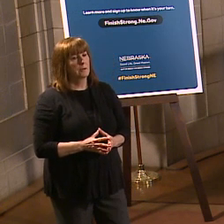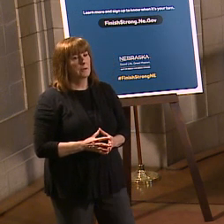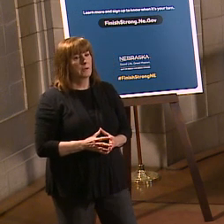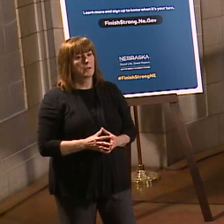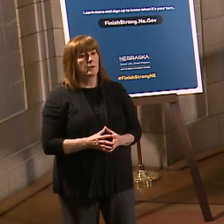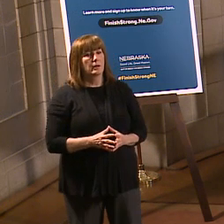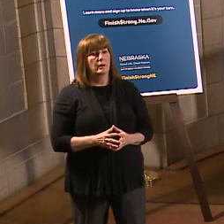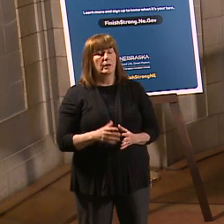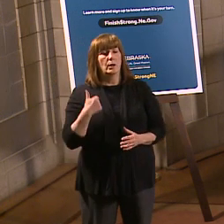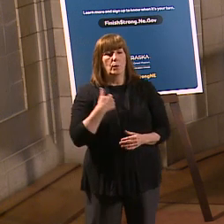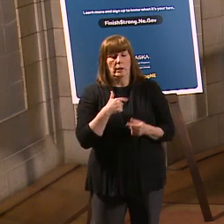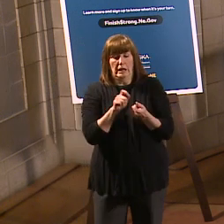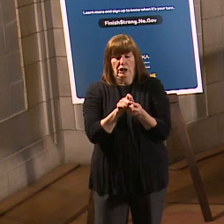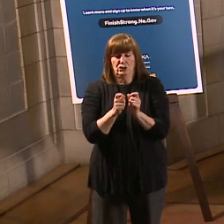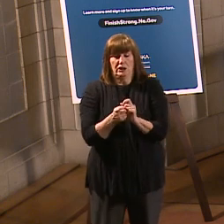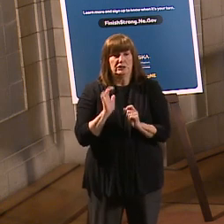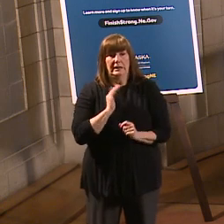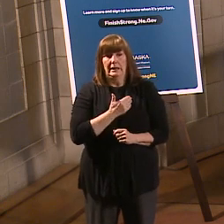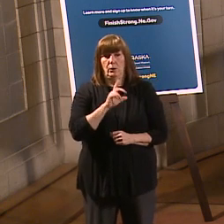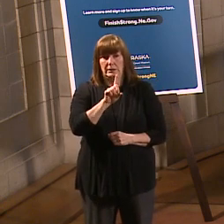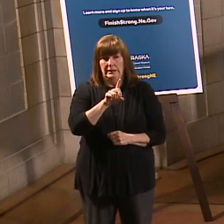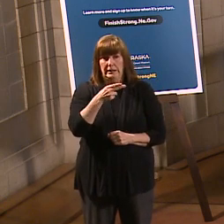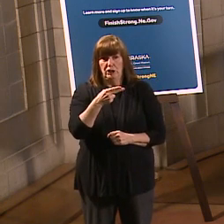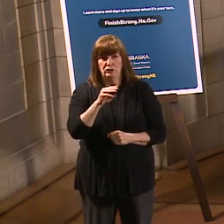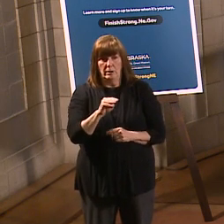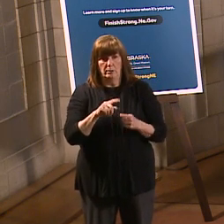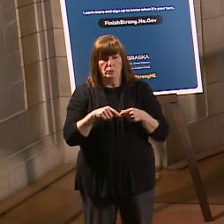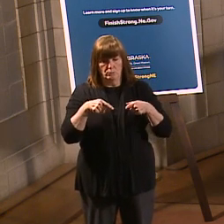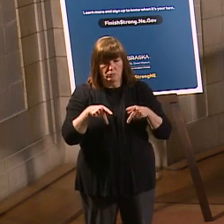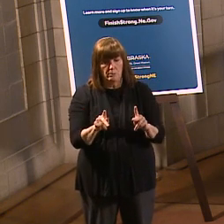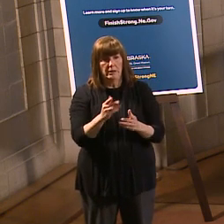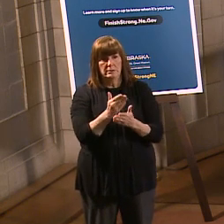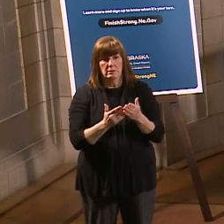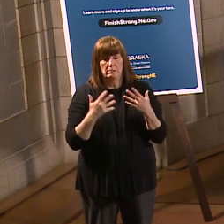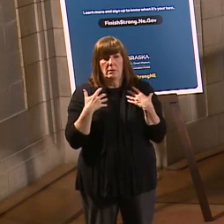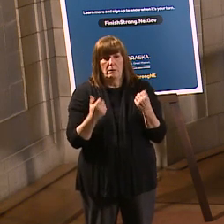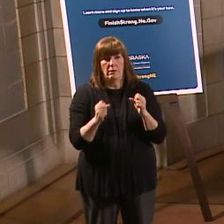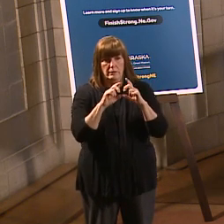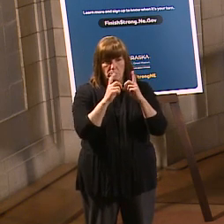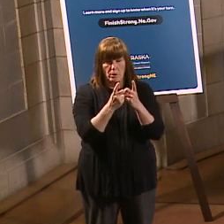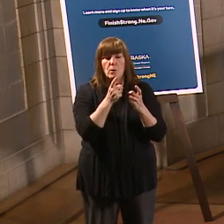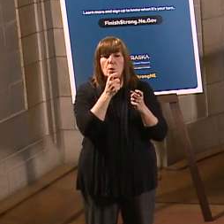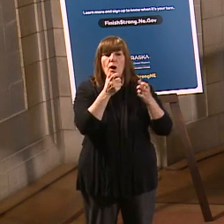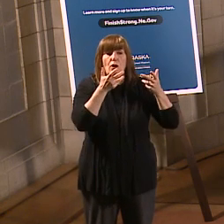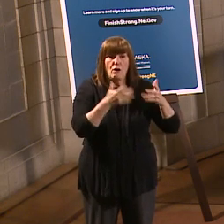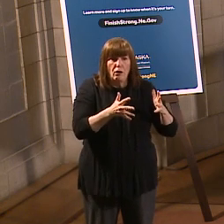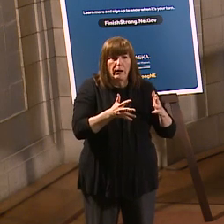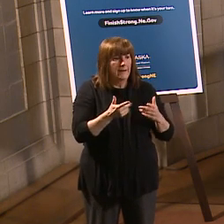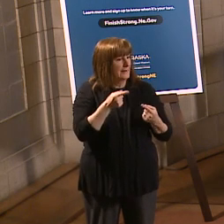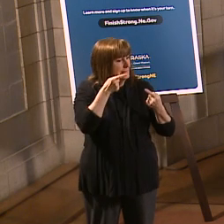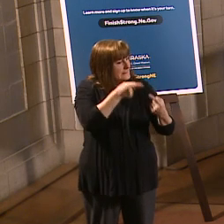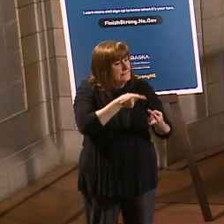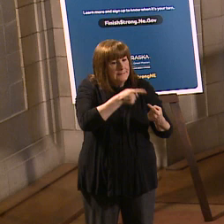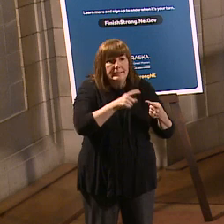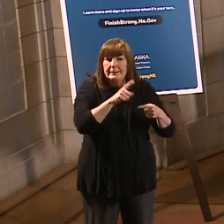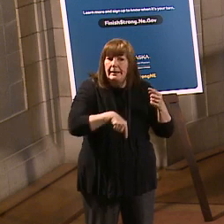Because we adjusted our DHMs to allow some of the health departments who were already having trouble filling up